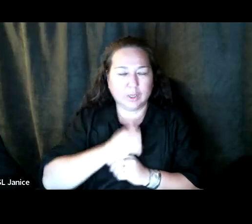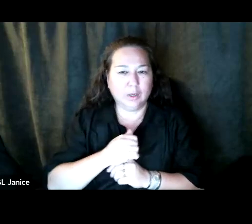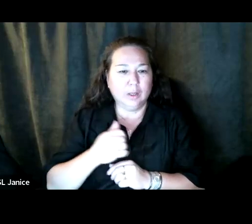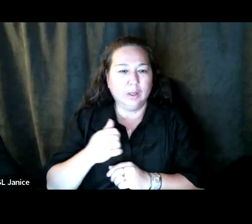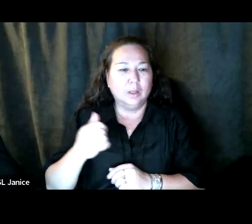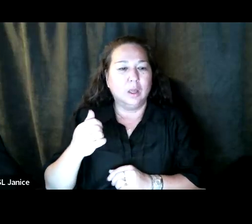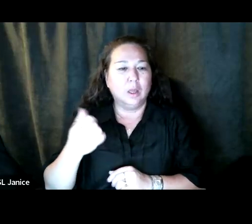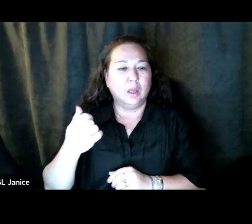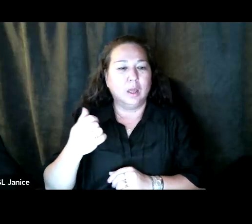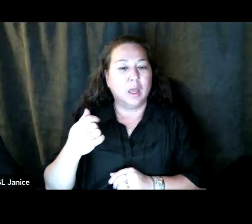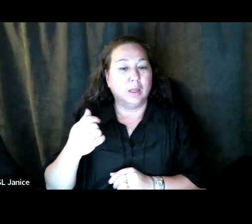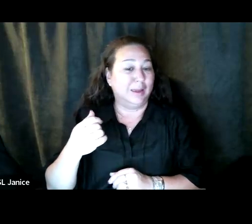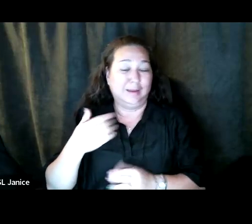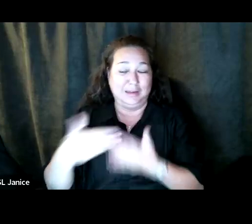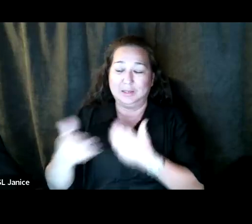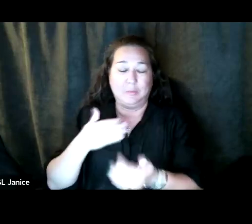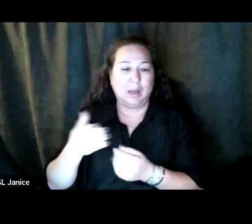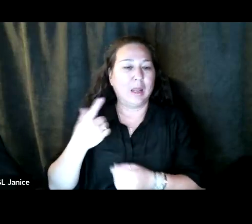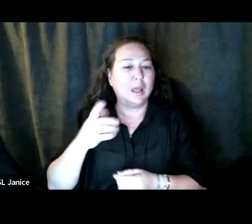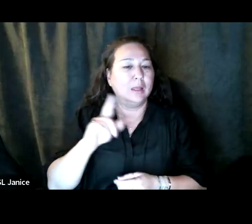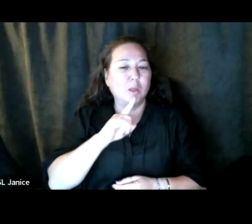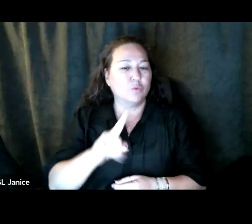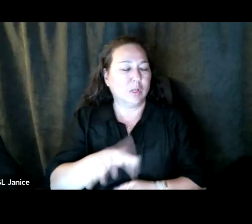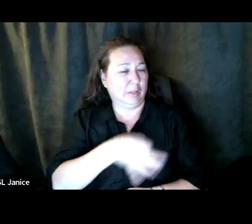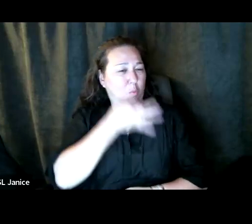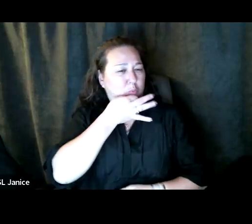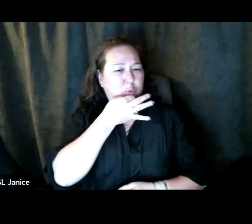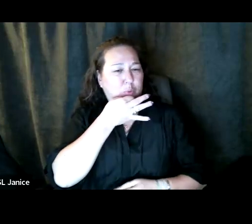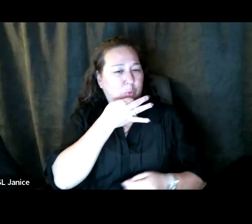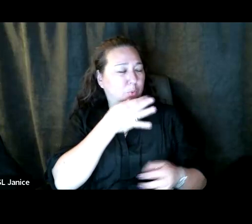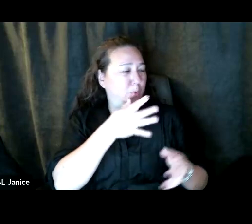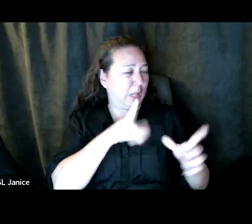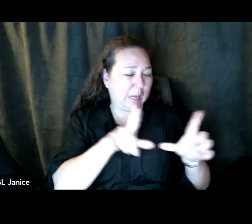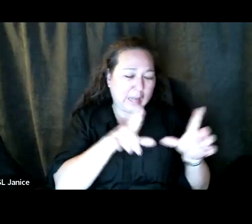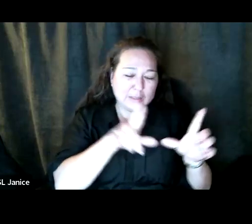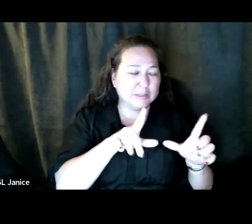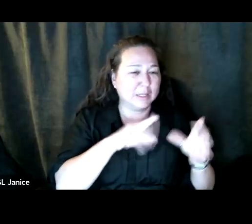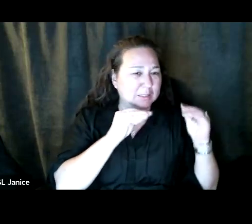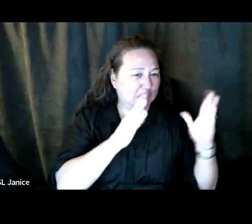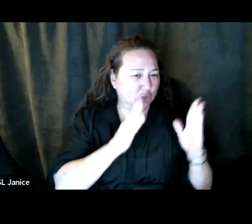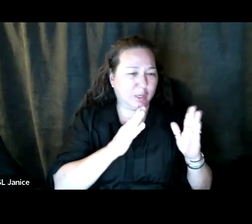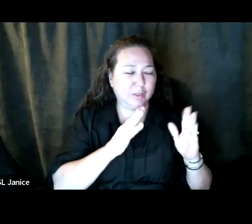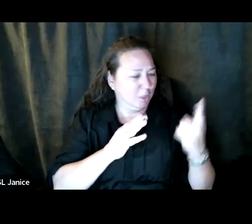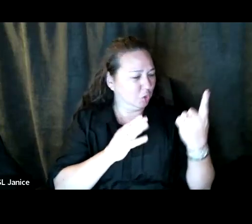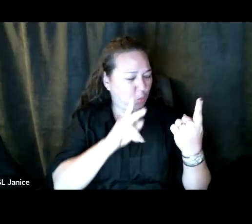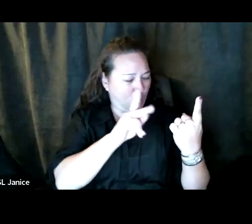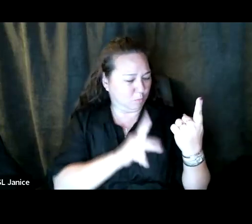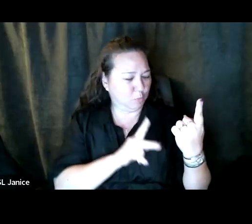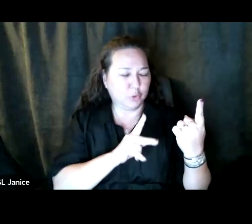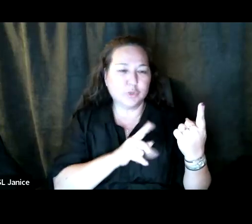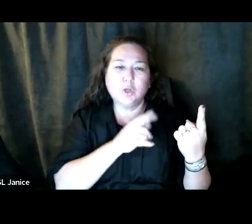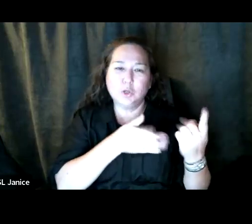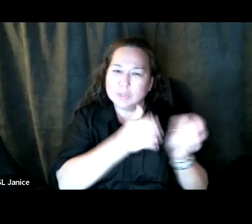seconds. Because at the end of the day, even the most talented duly licensed educator is still just one person being asked to do multiple jobs at one